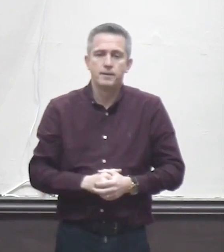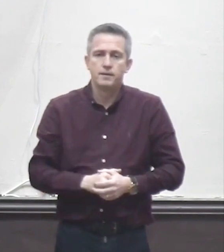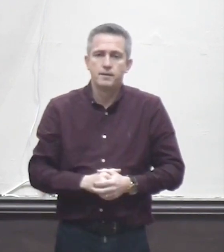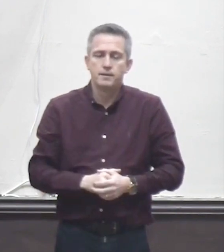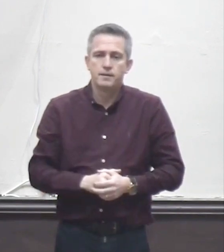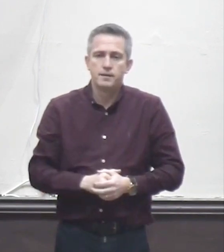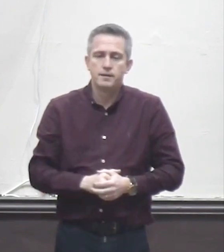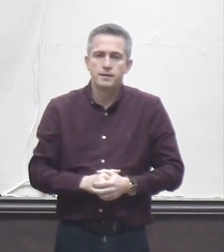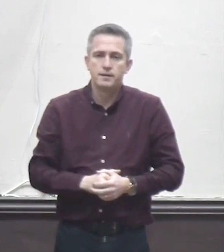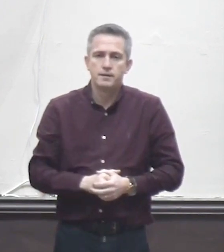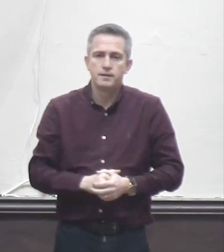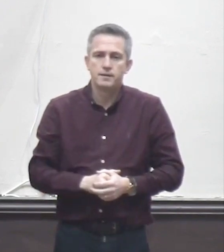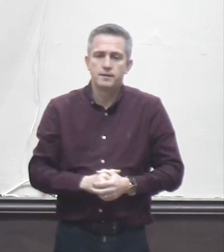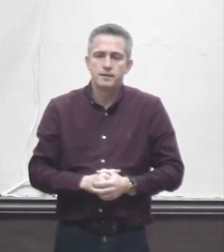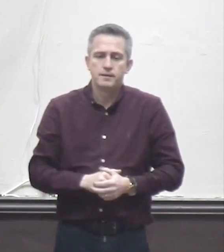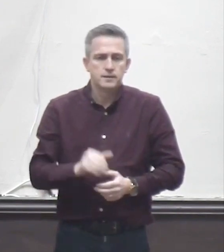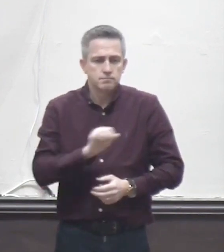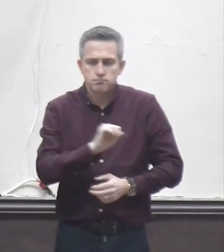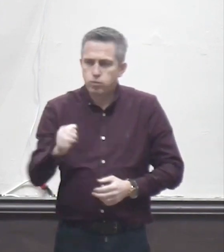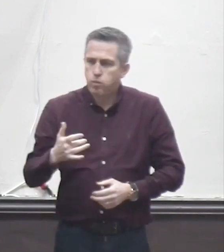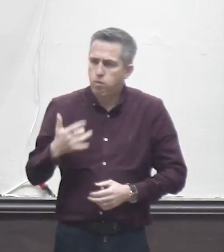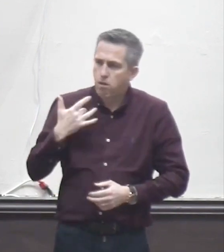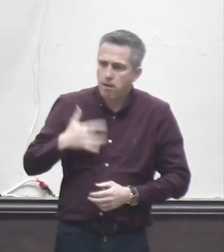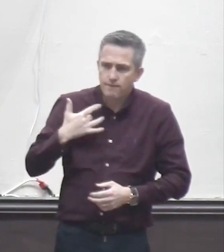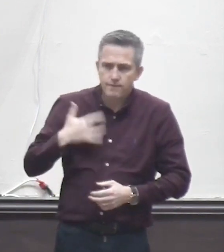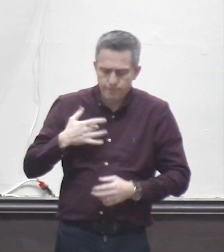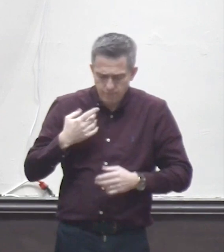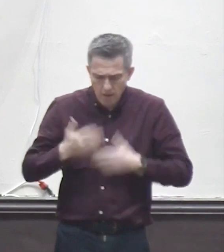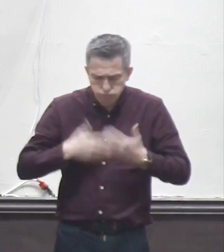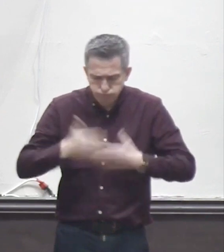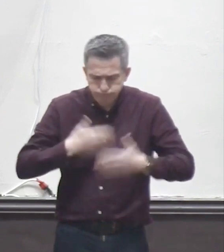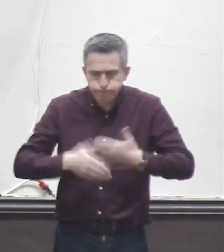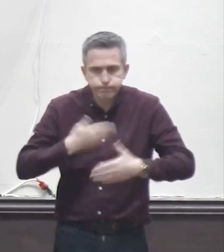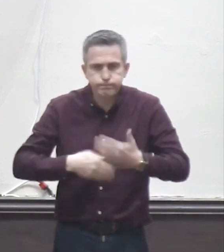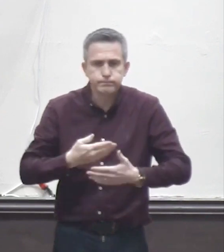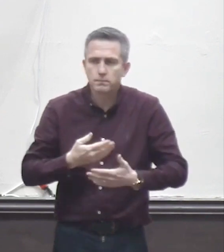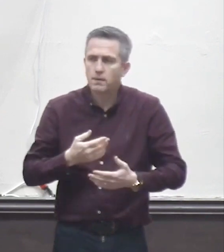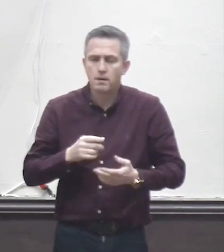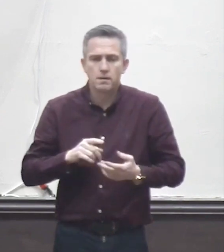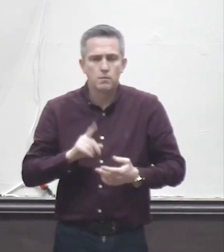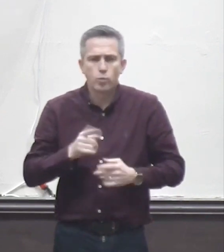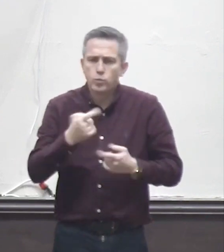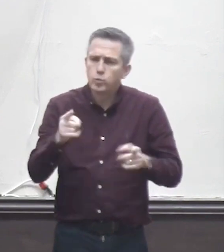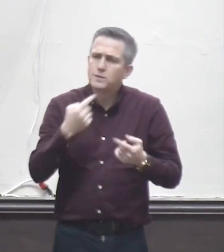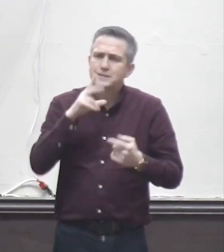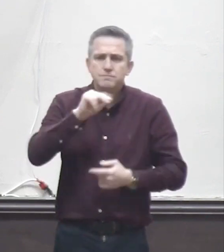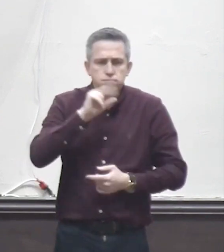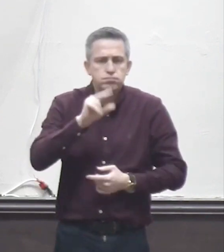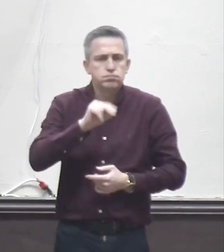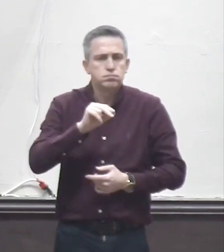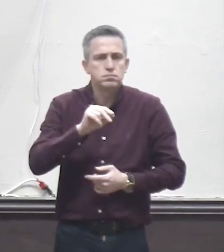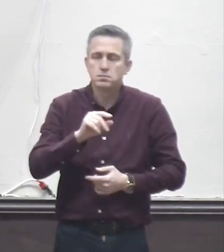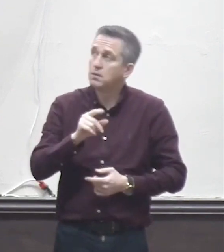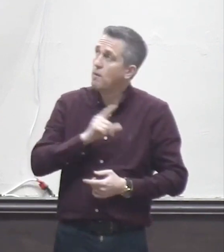that every act of life that which we carry out and say, it is only for the sake of